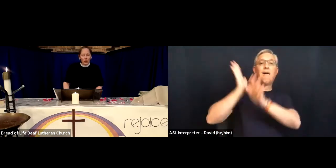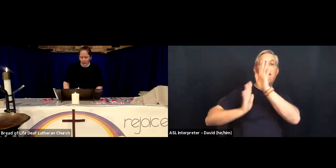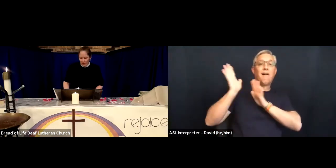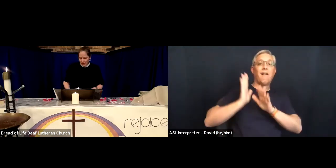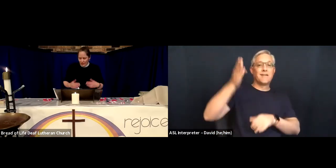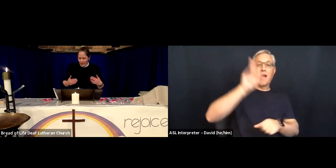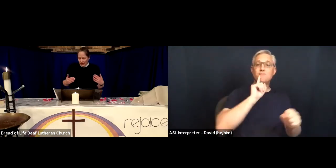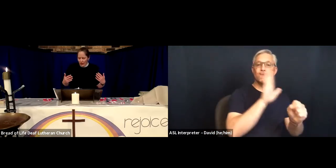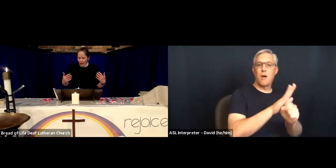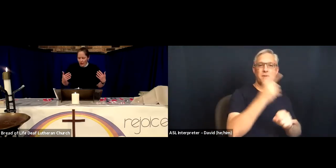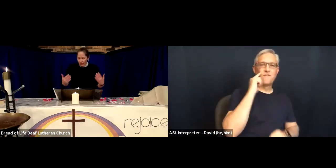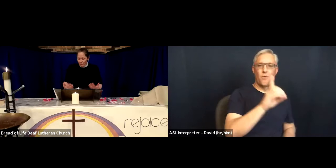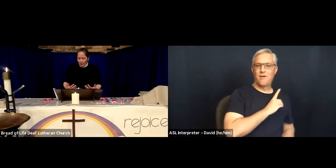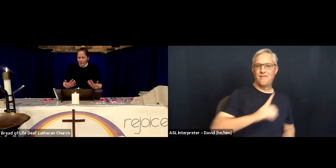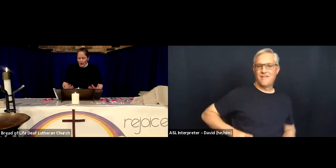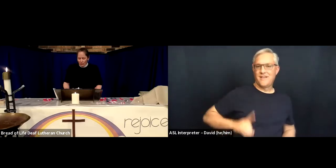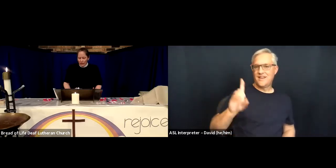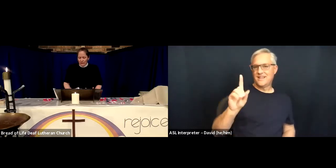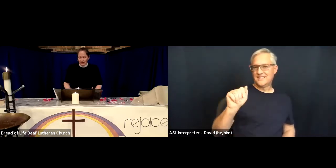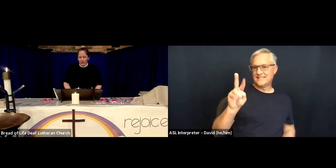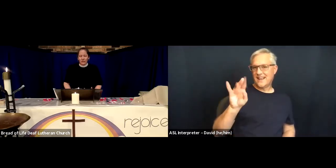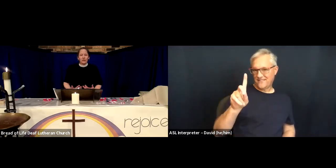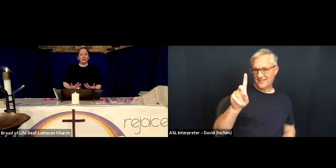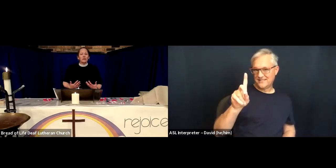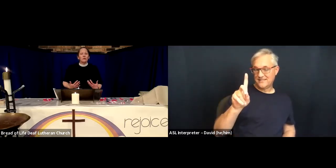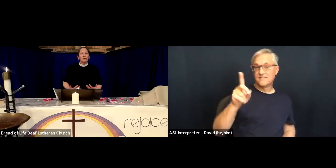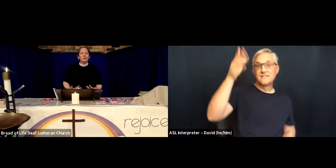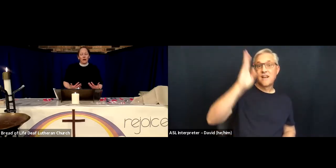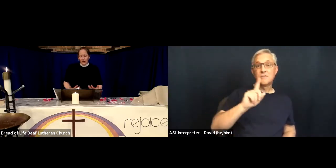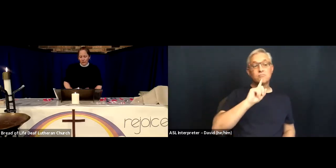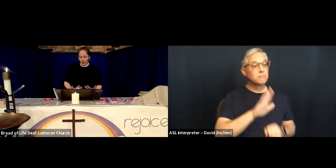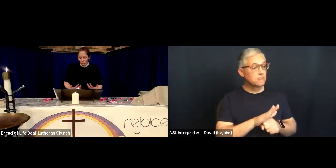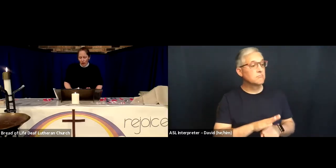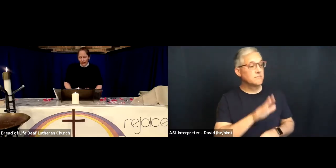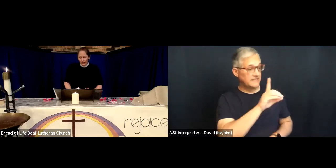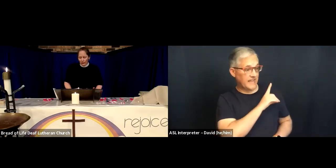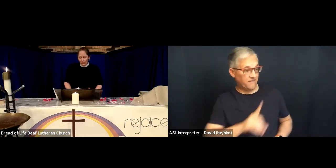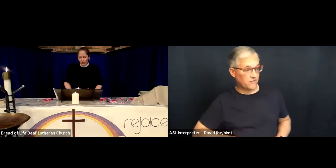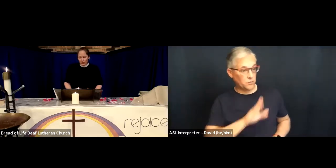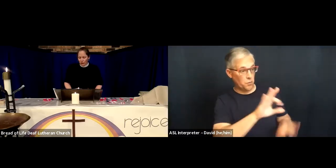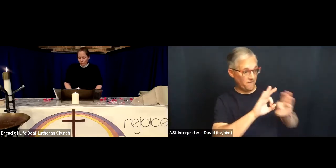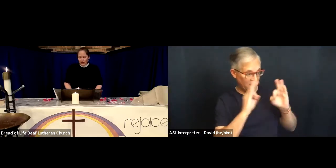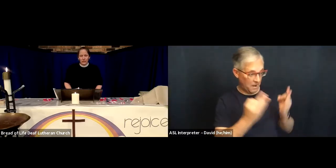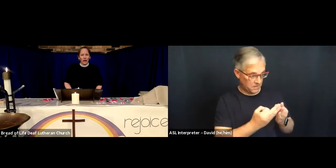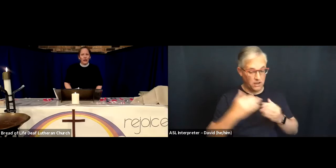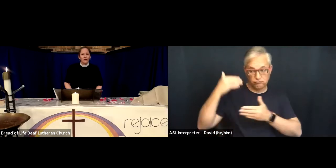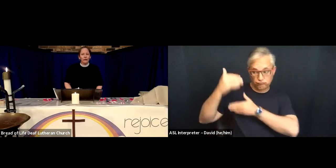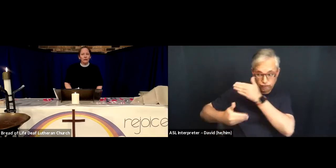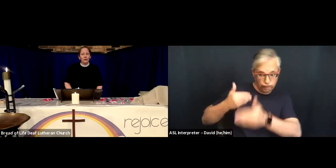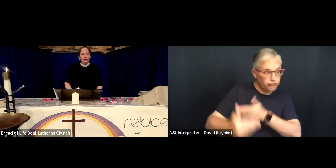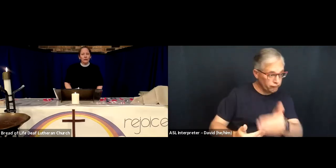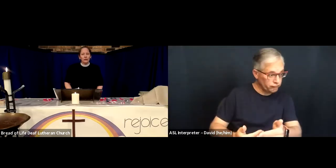That promise that said, from your family, David, will come one who will show us